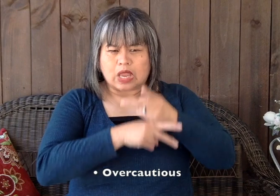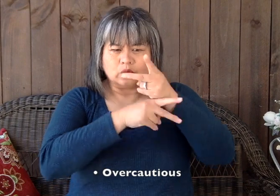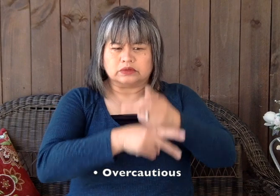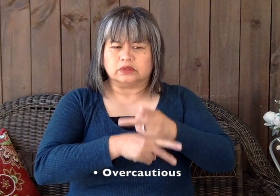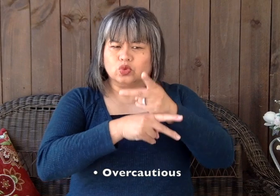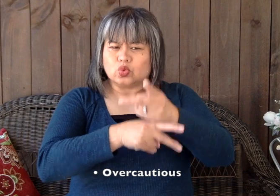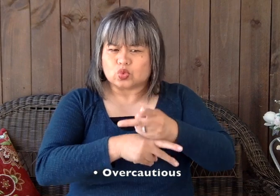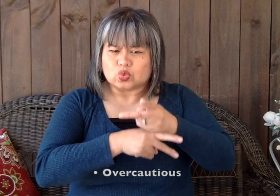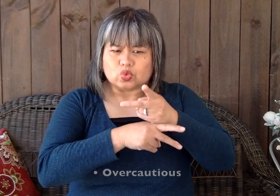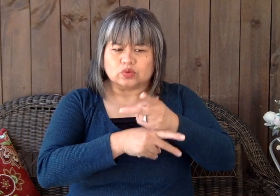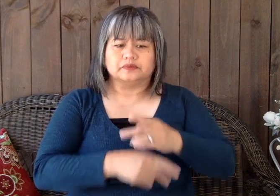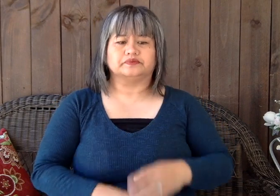overcautious,